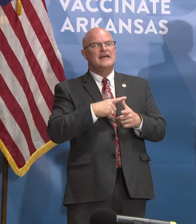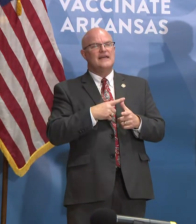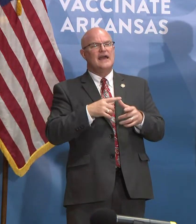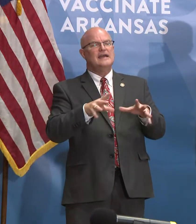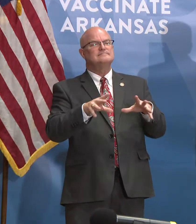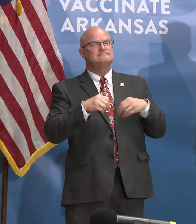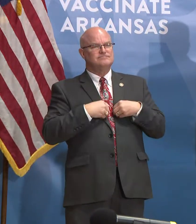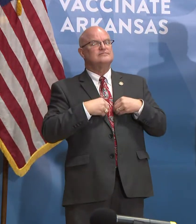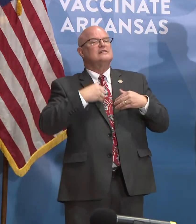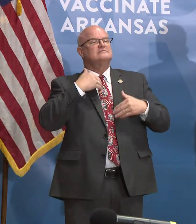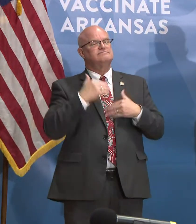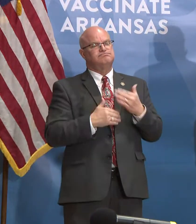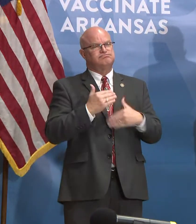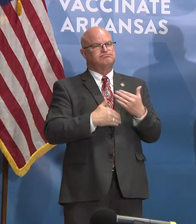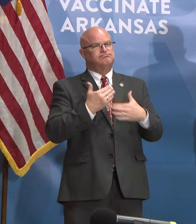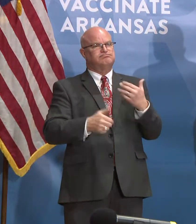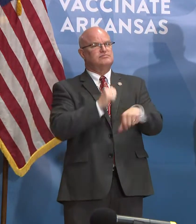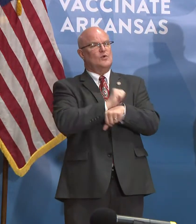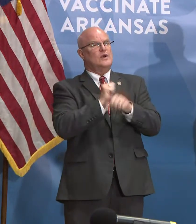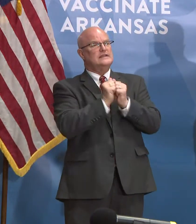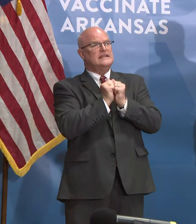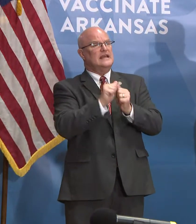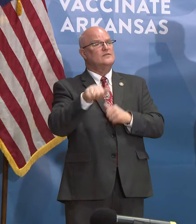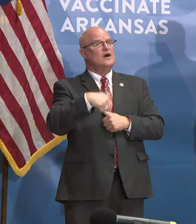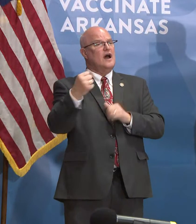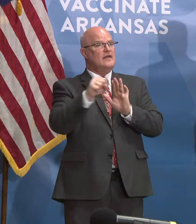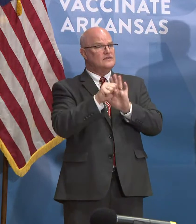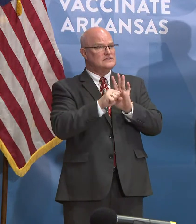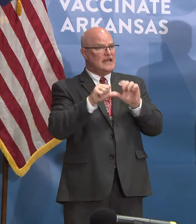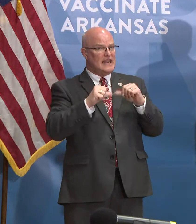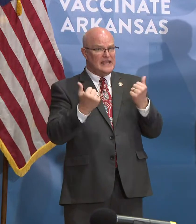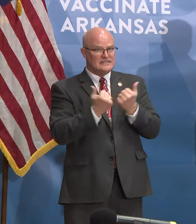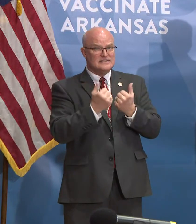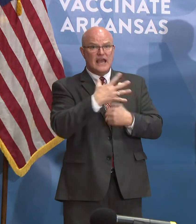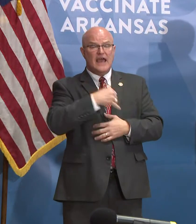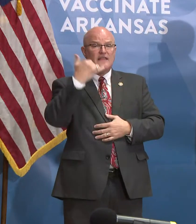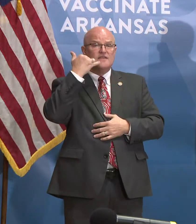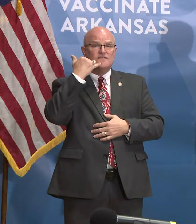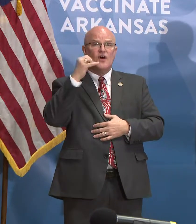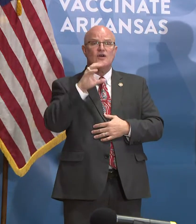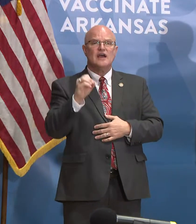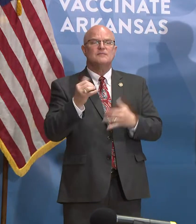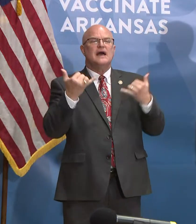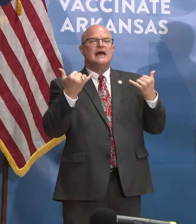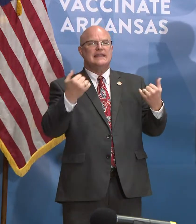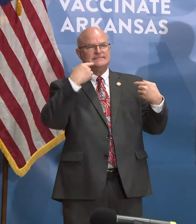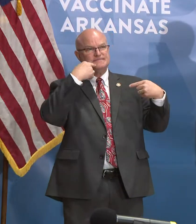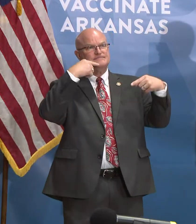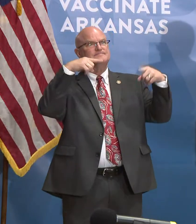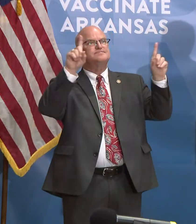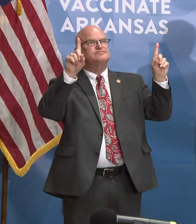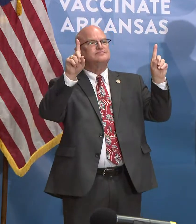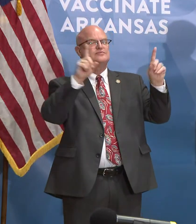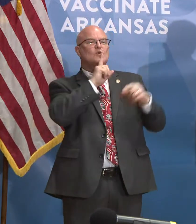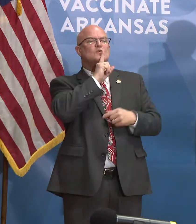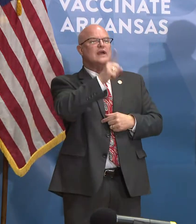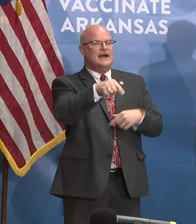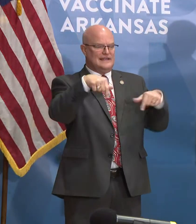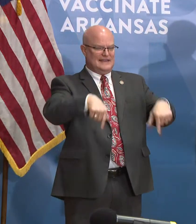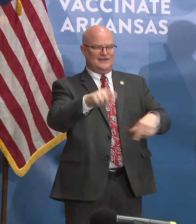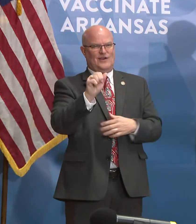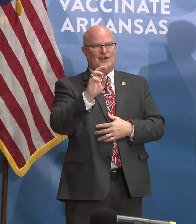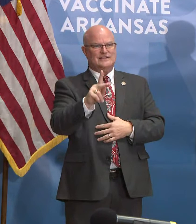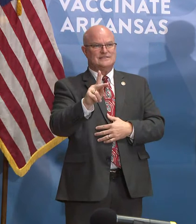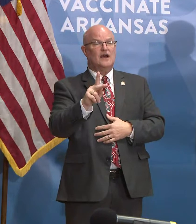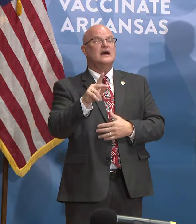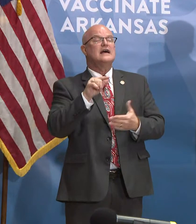and ran with it, worked together with the other state agencies and with the carriers, and now we've made it a reality in our state. And I have no doubt